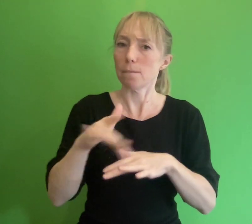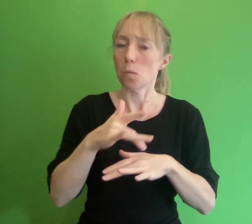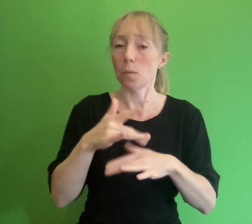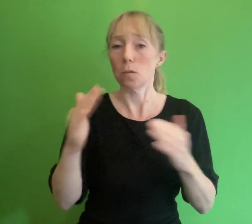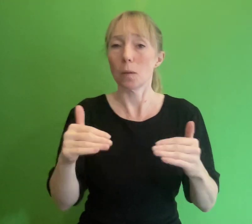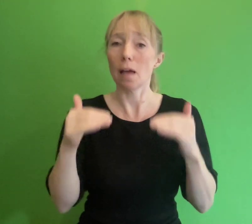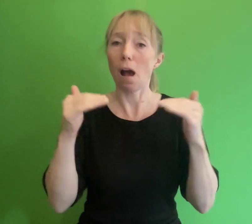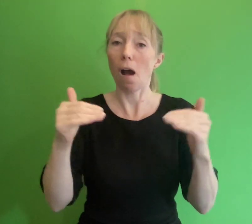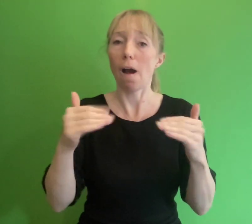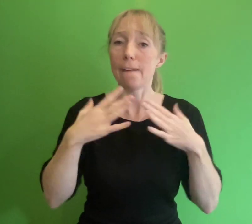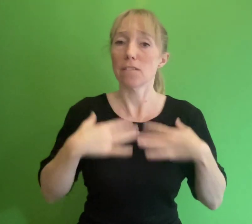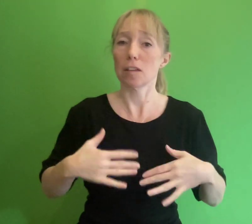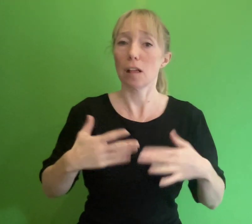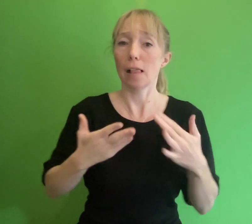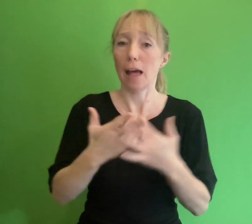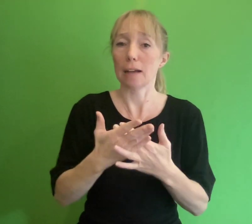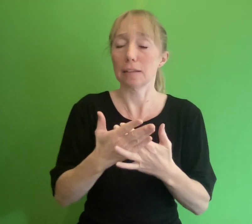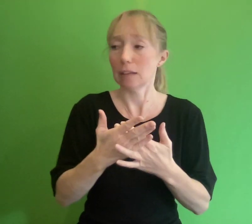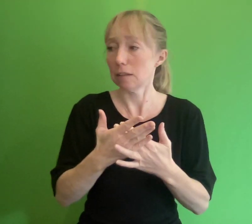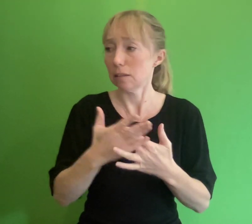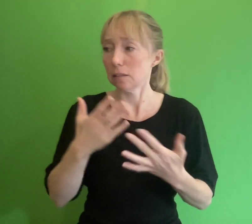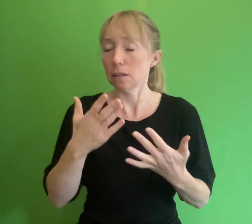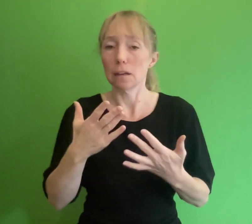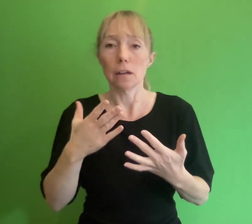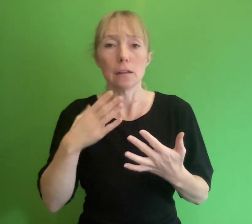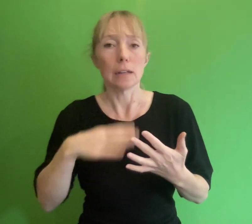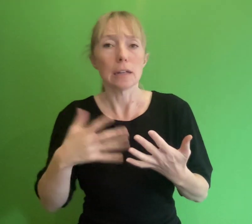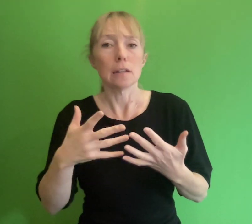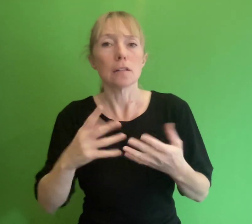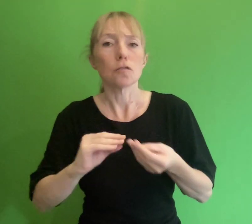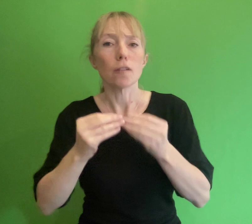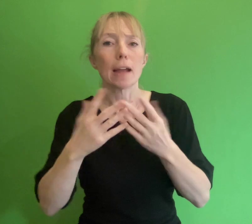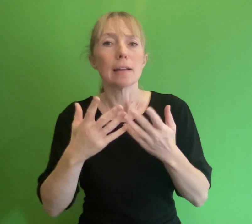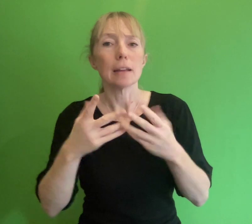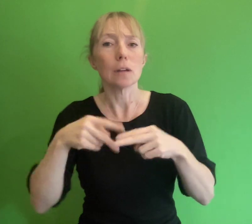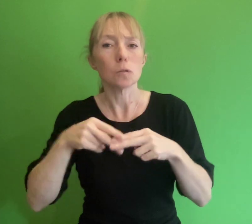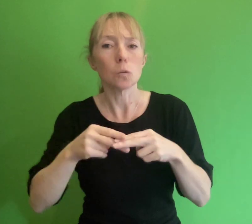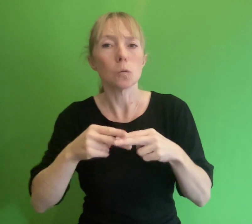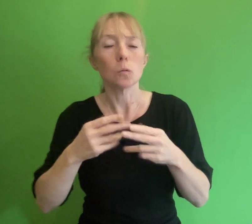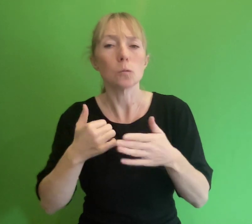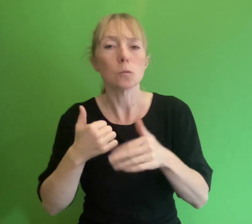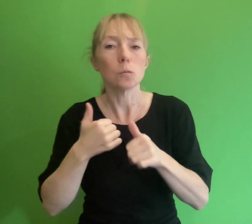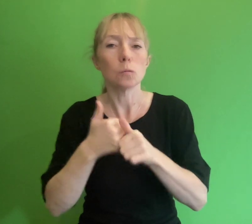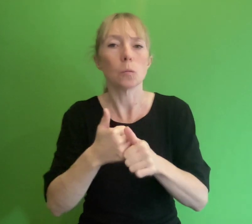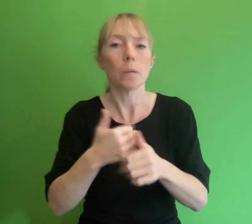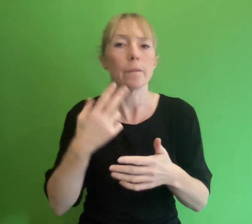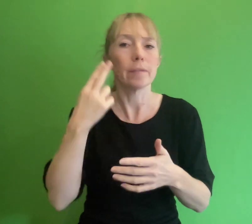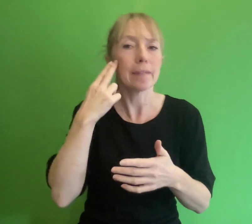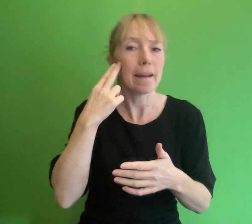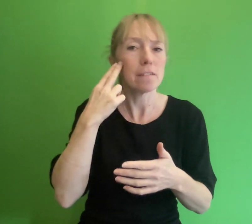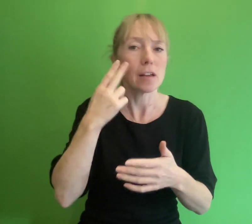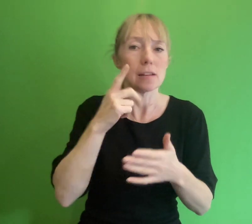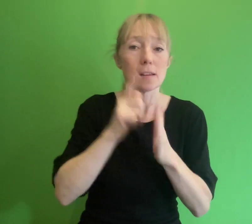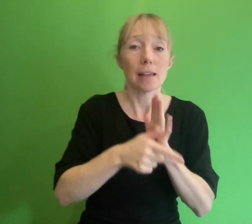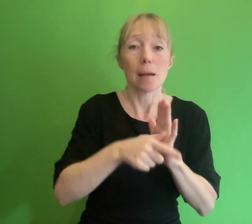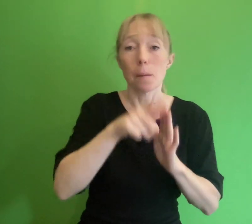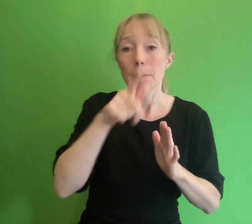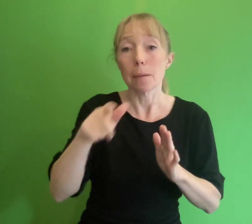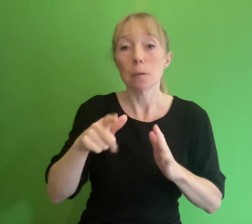requirements, and on creating a tool to support deaf and disabled people to design their access rider. They have